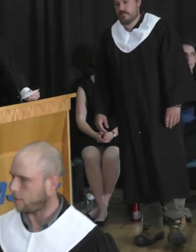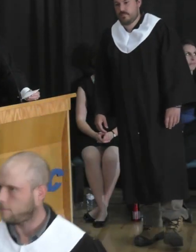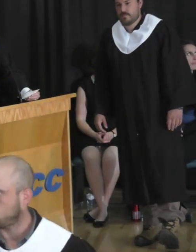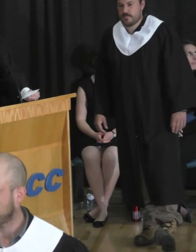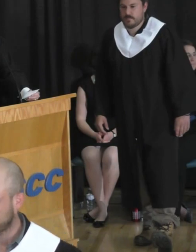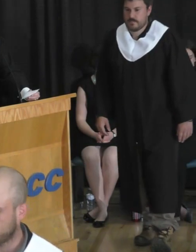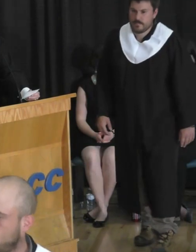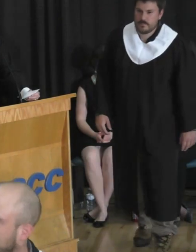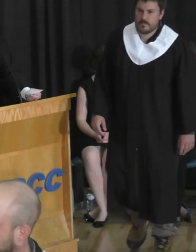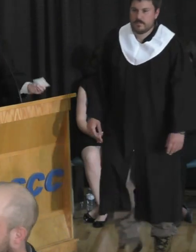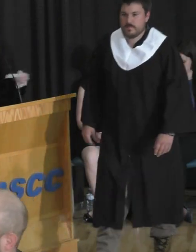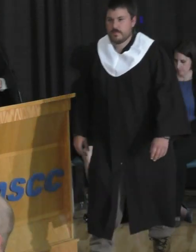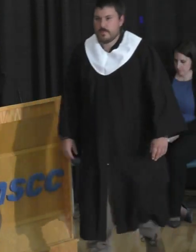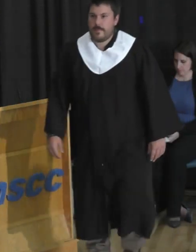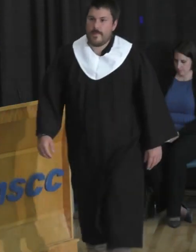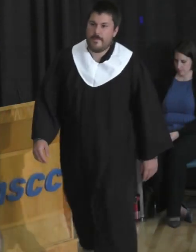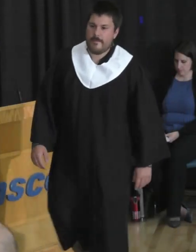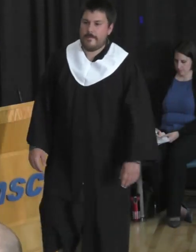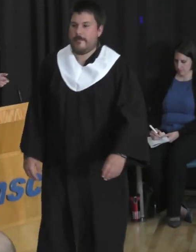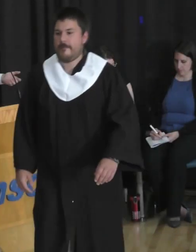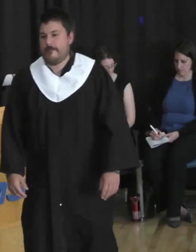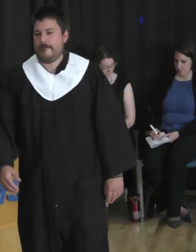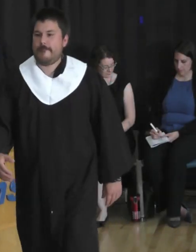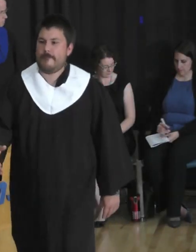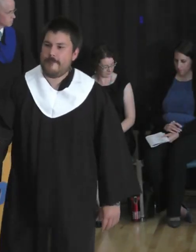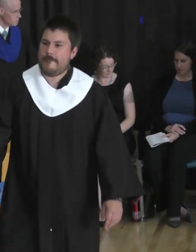Jason Dominy,